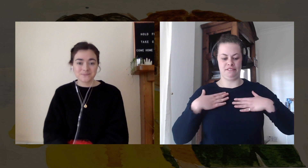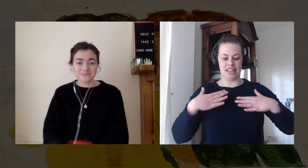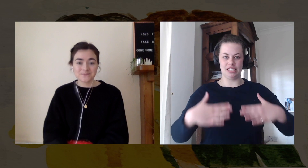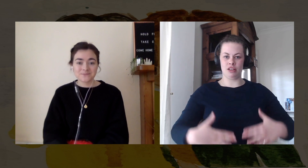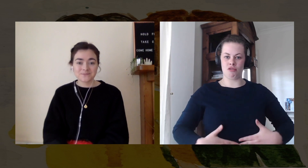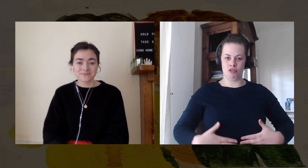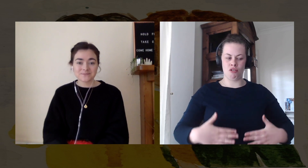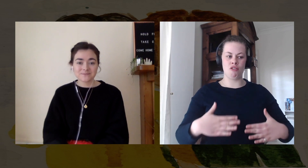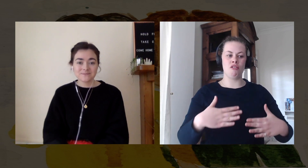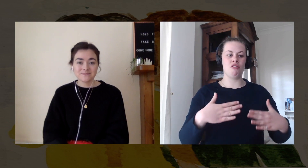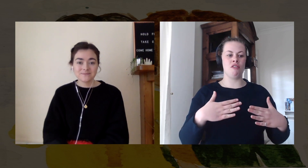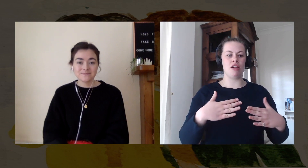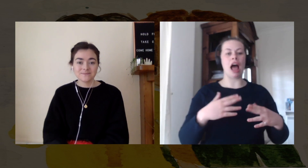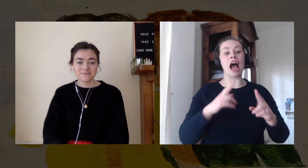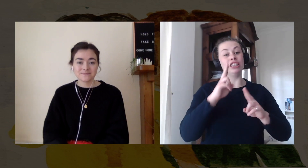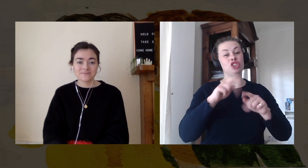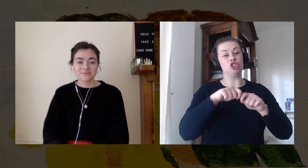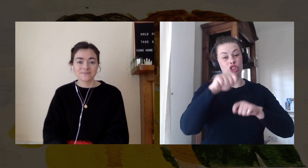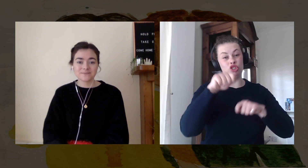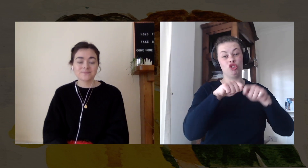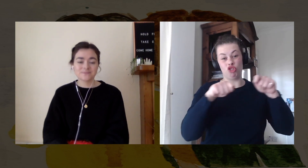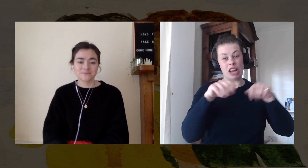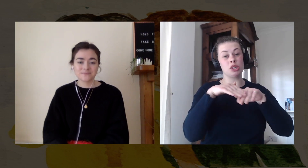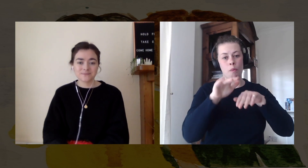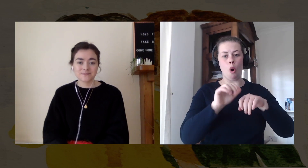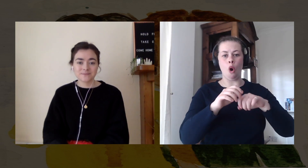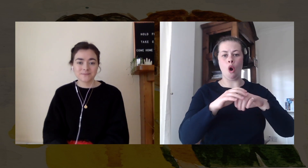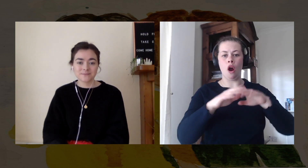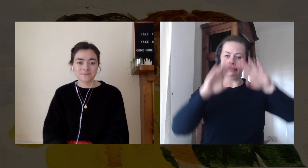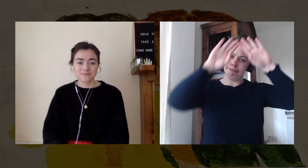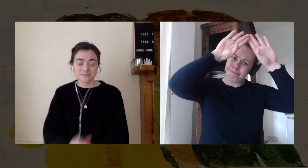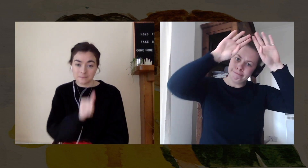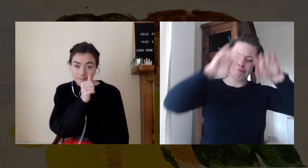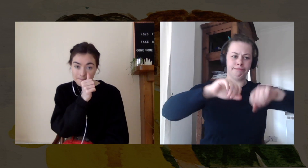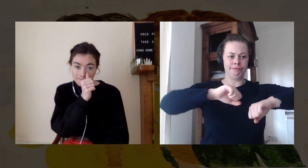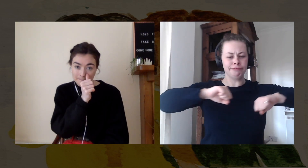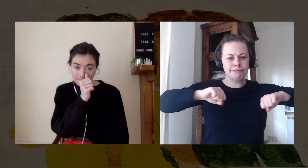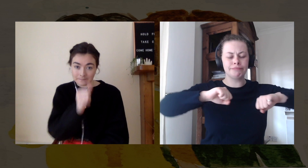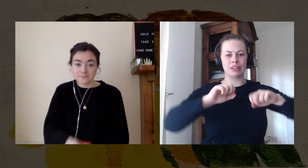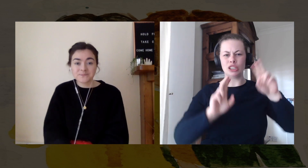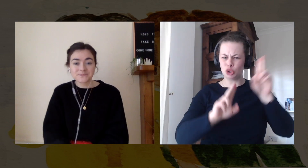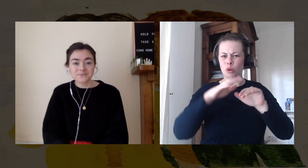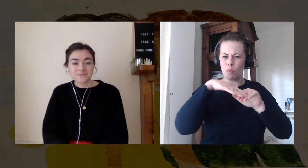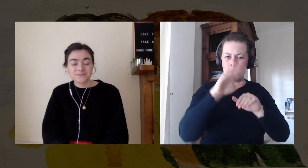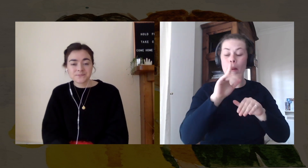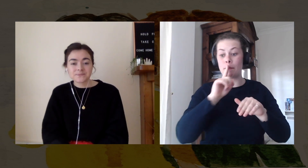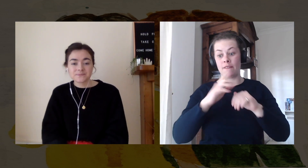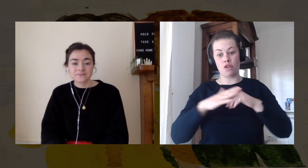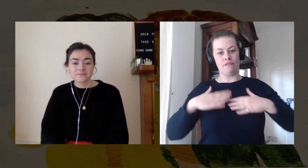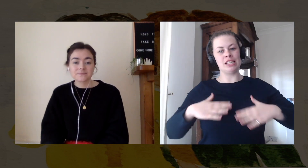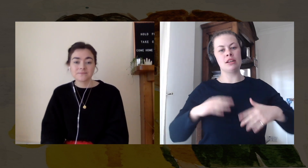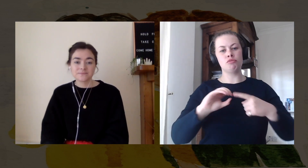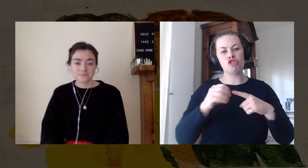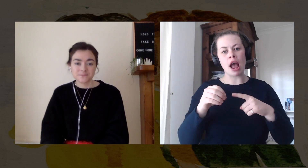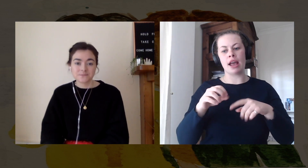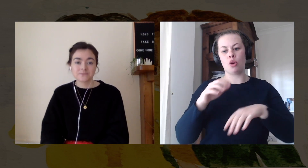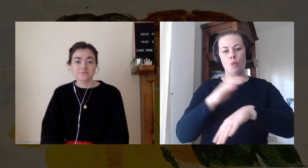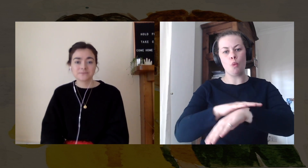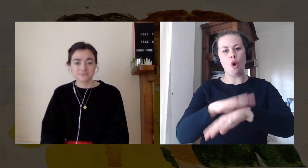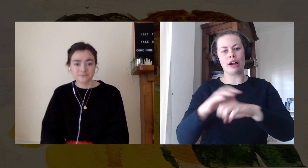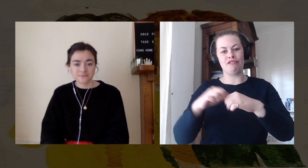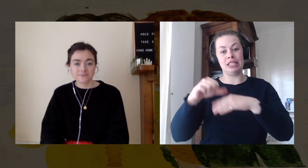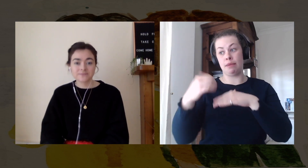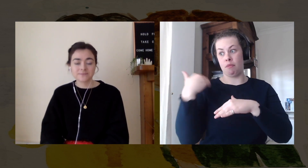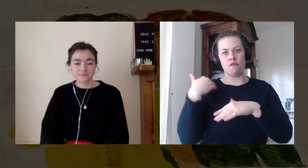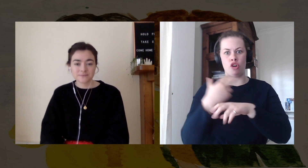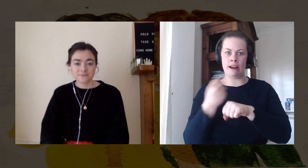definitely should be doing. But I'm now trying to do, for the physical side of things, I'm walking every day, which I didn't do before. So it's like not